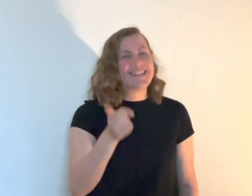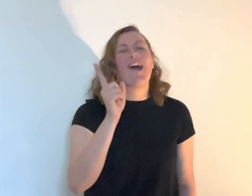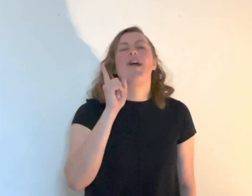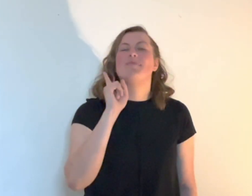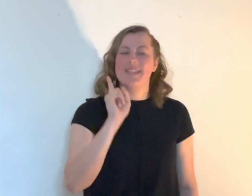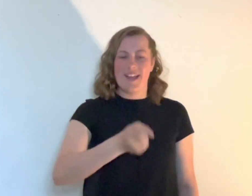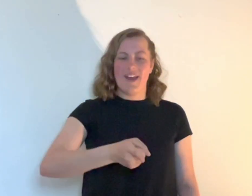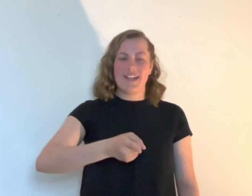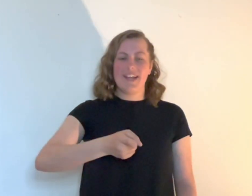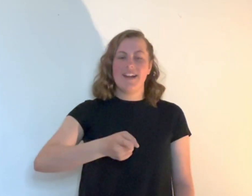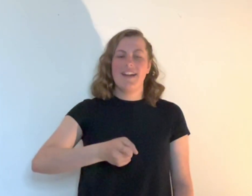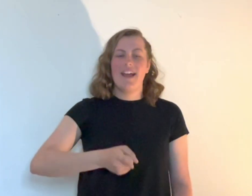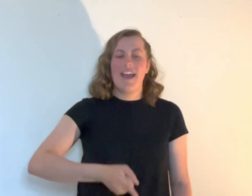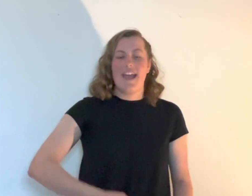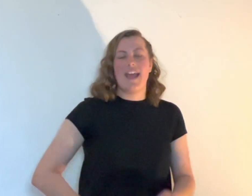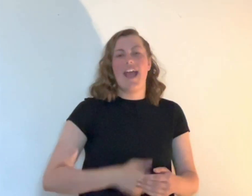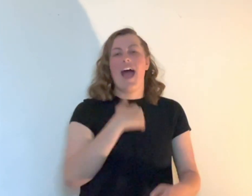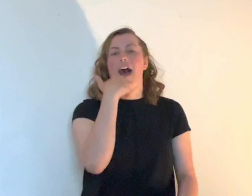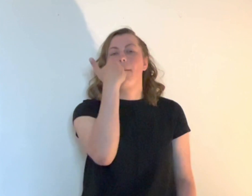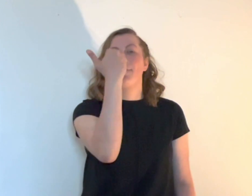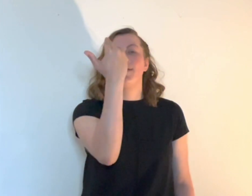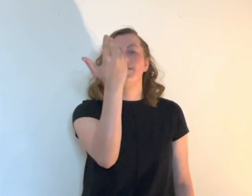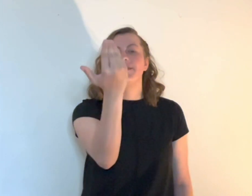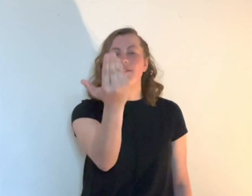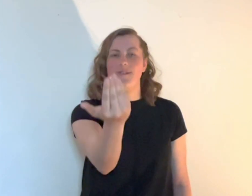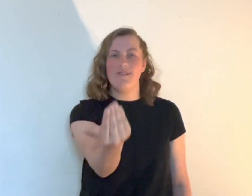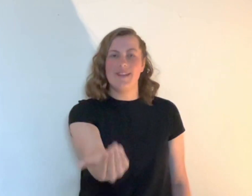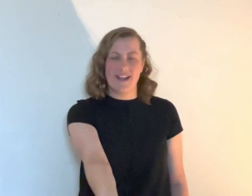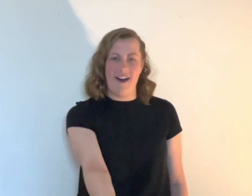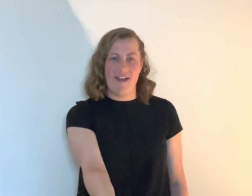I'm certain It happens all the time